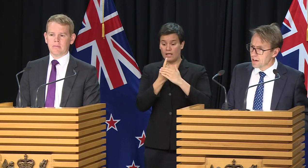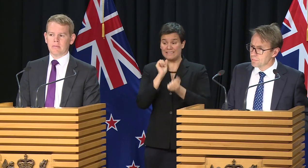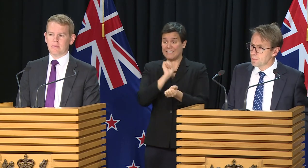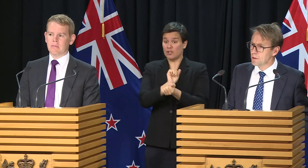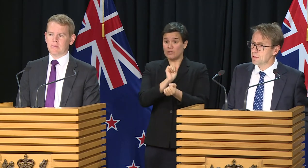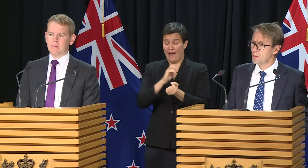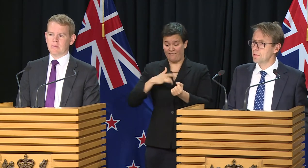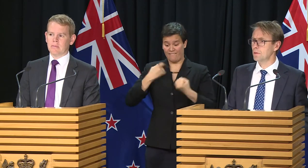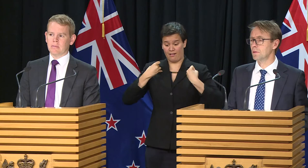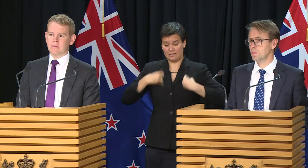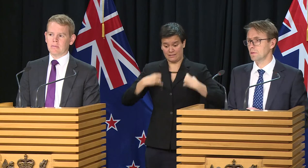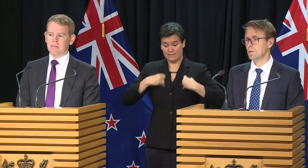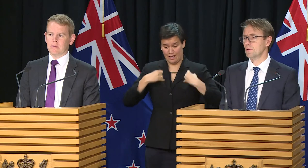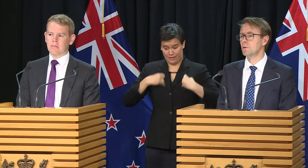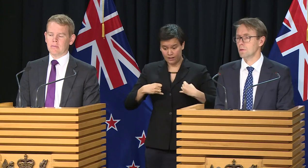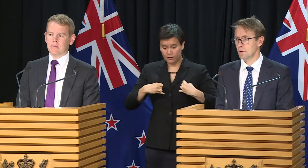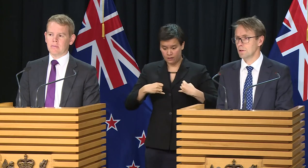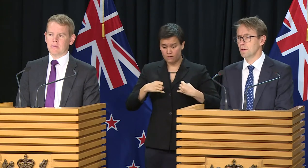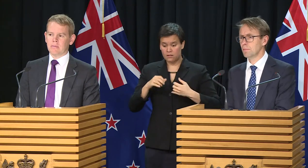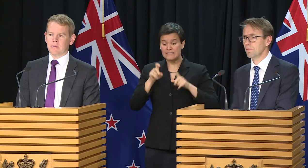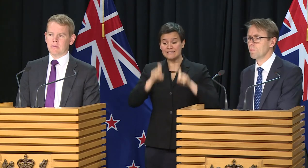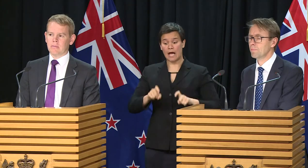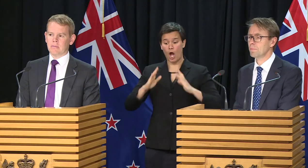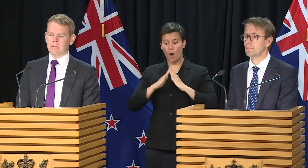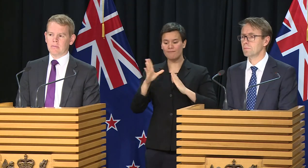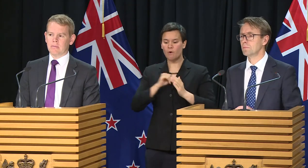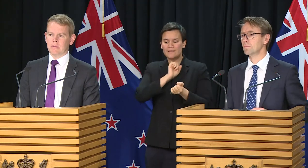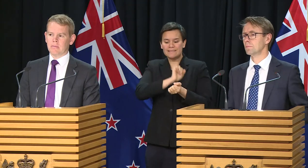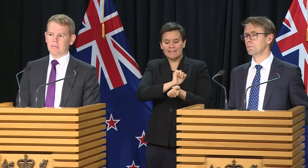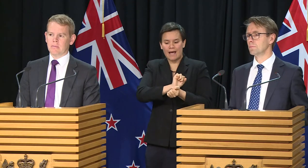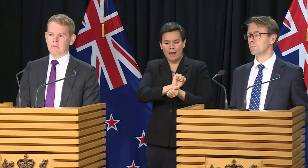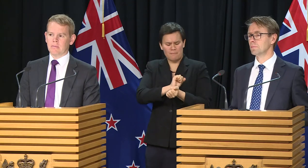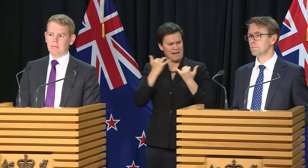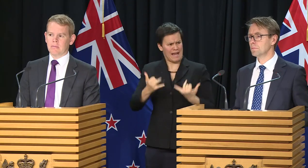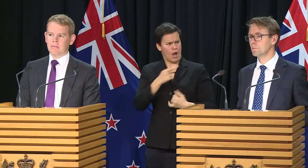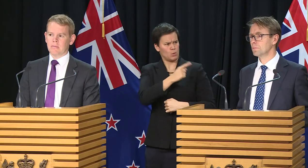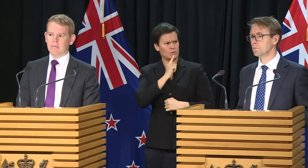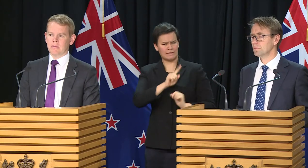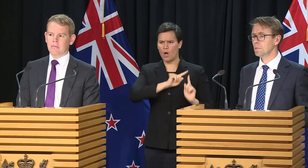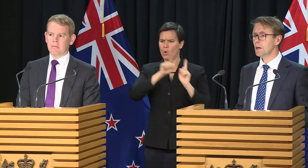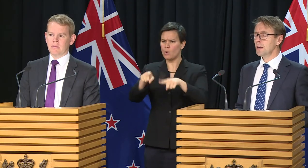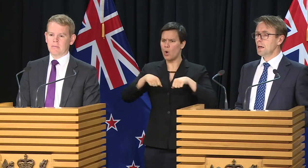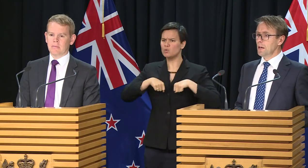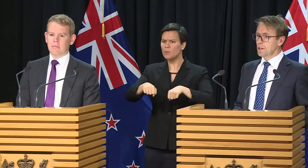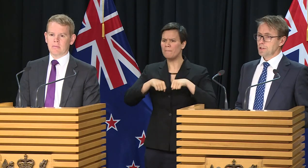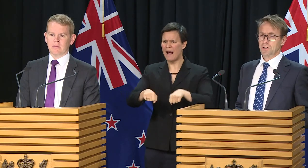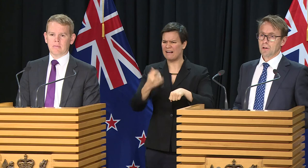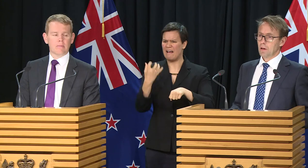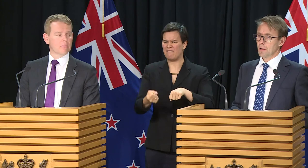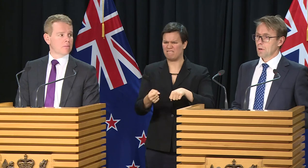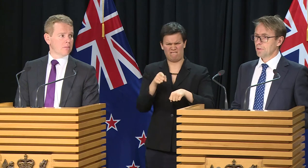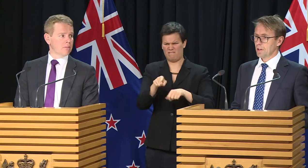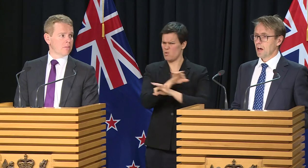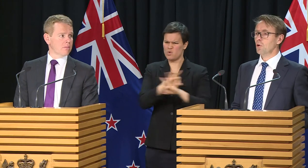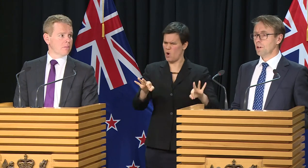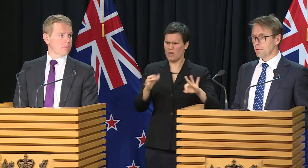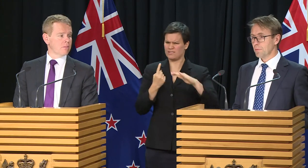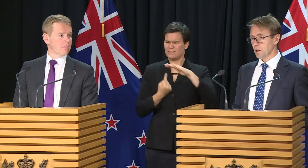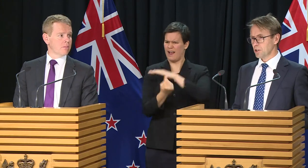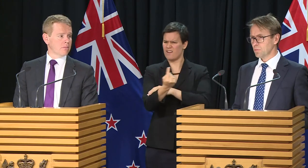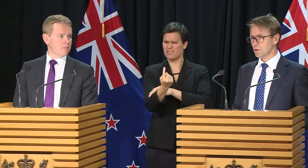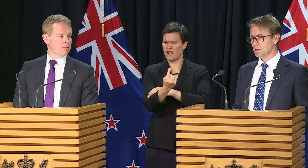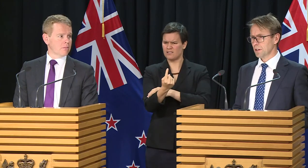the staff the member... The original message from the ministry was that the staff had begun self-isolating from Saturday. Yes, so I think our